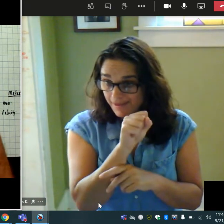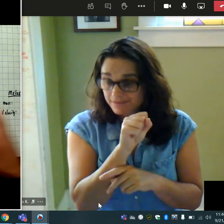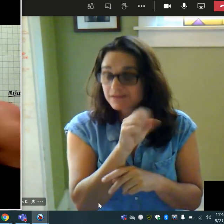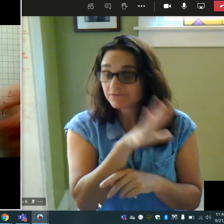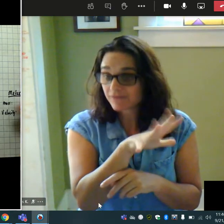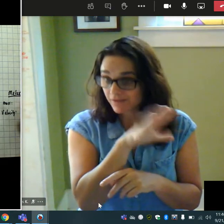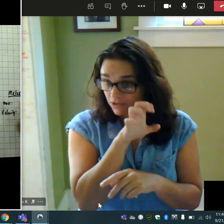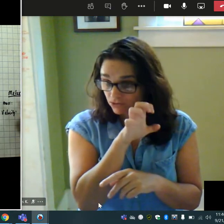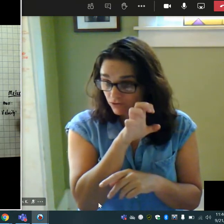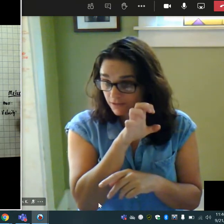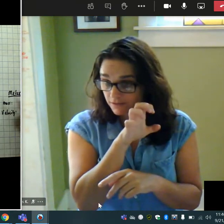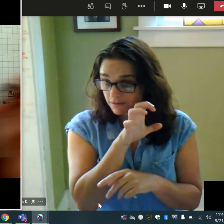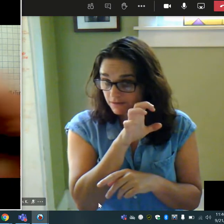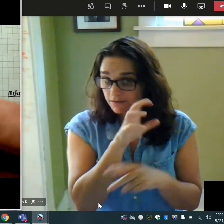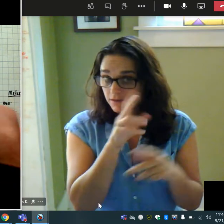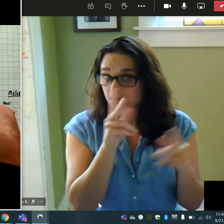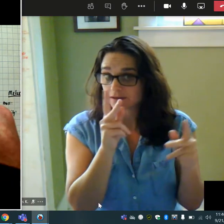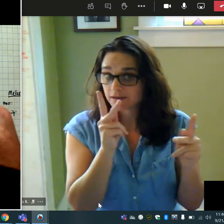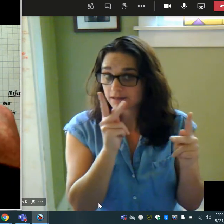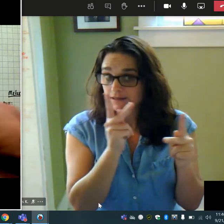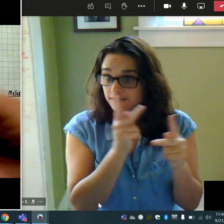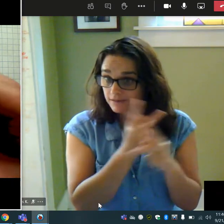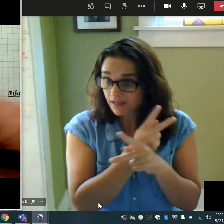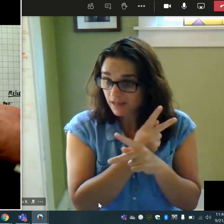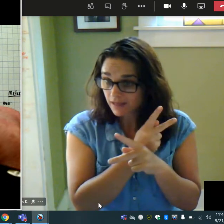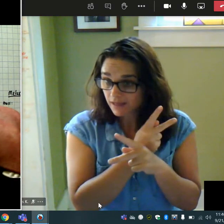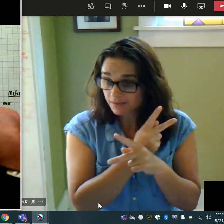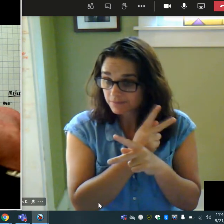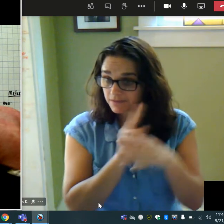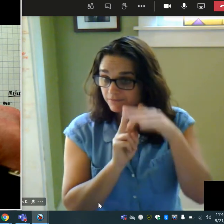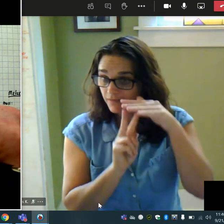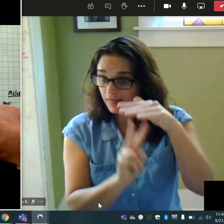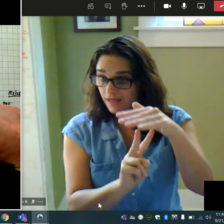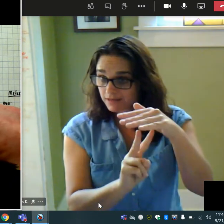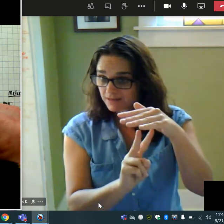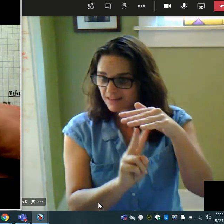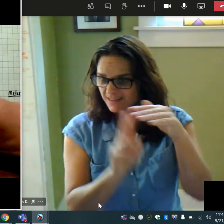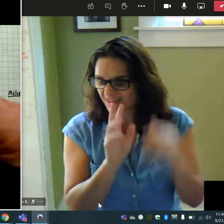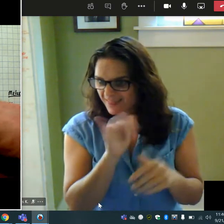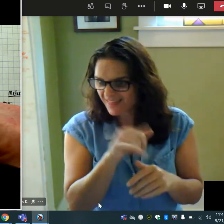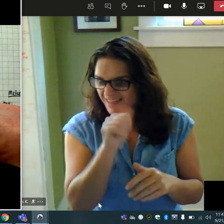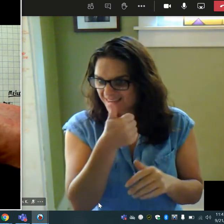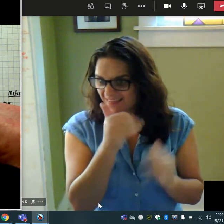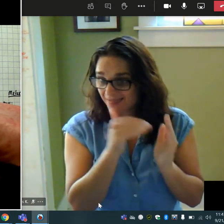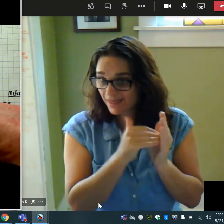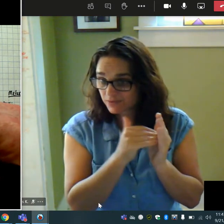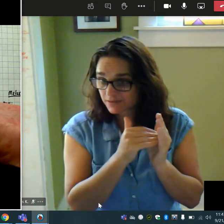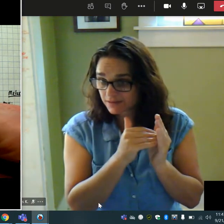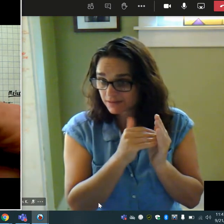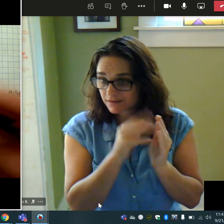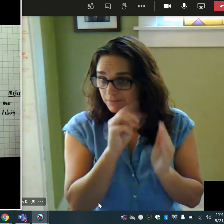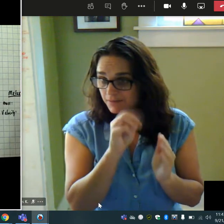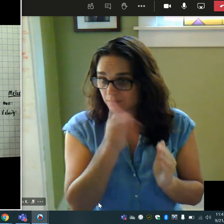kilograms. It has a speed or a velocity of 10,000 meters per